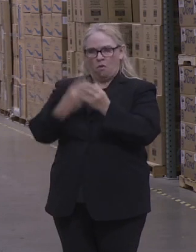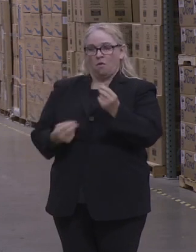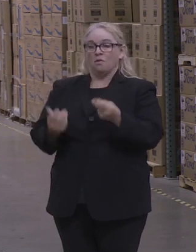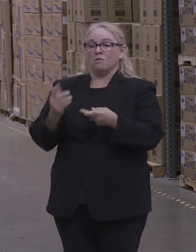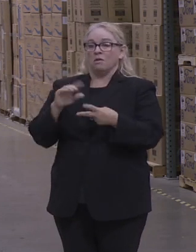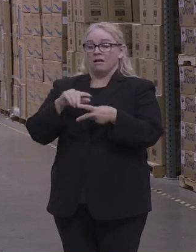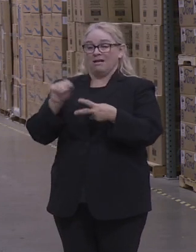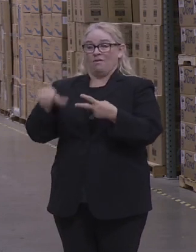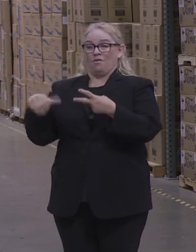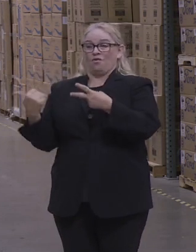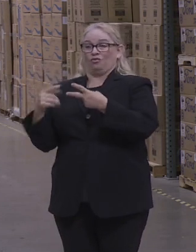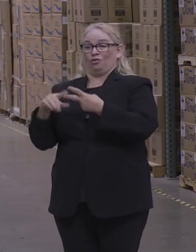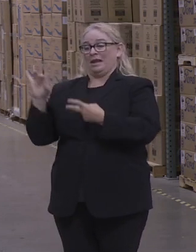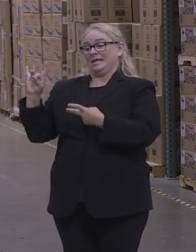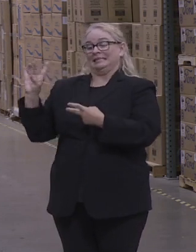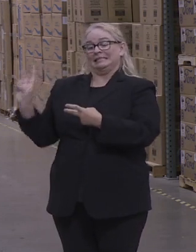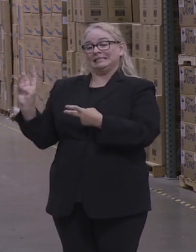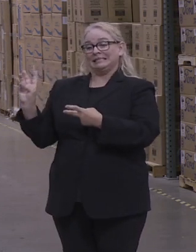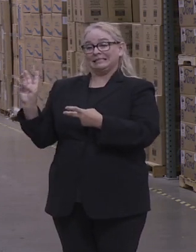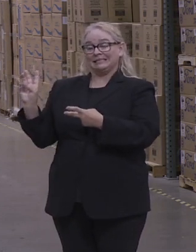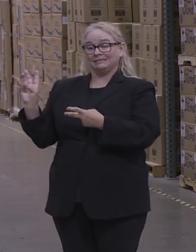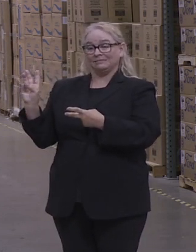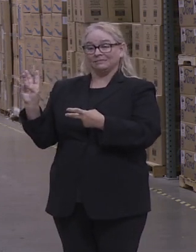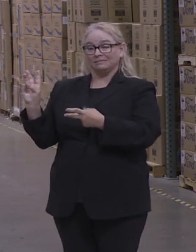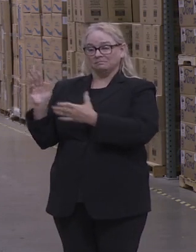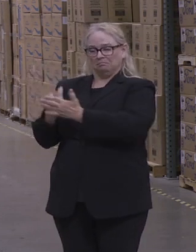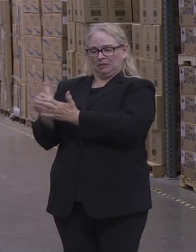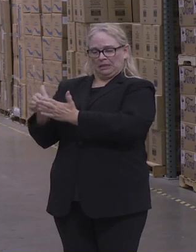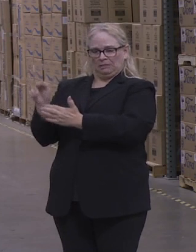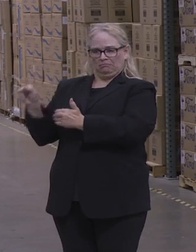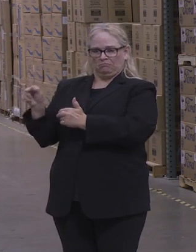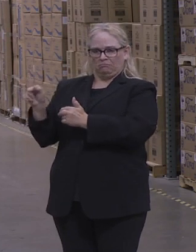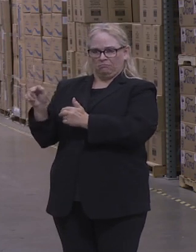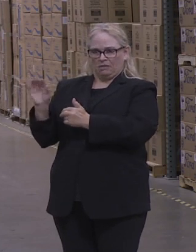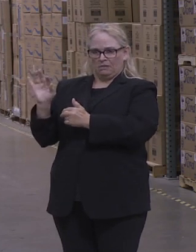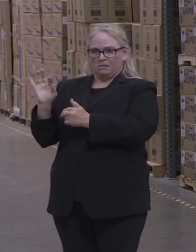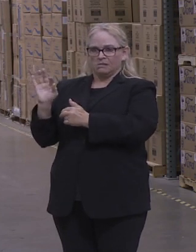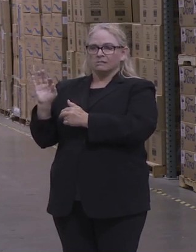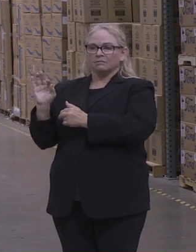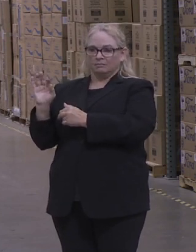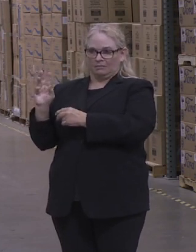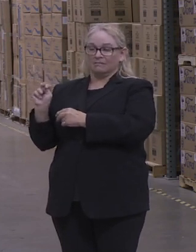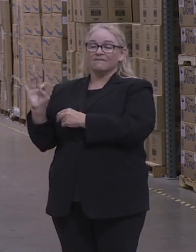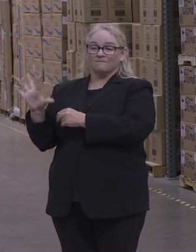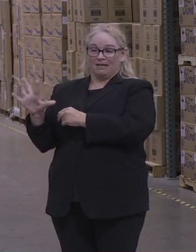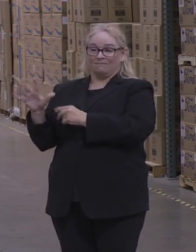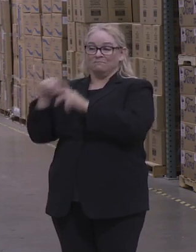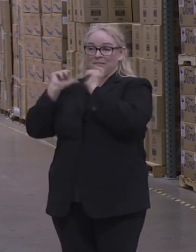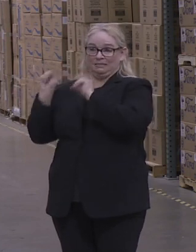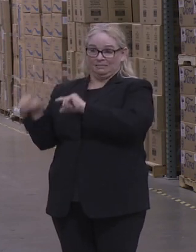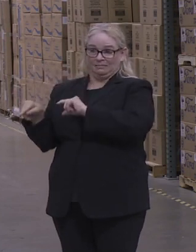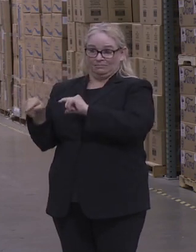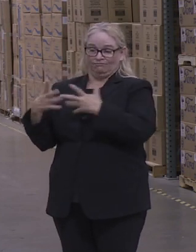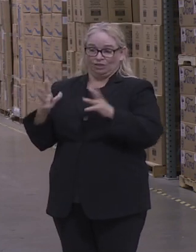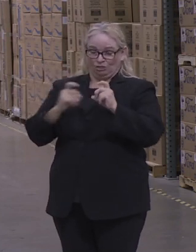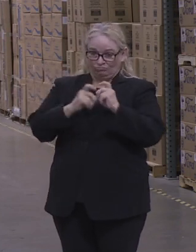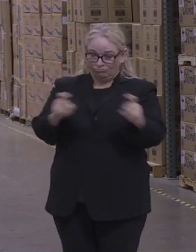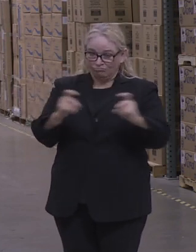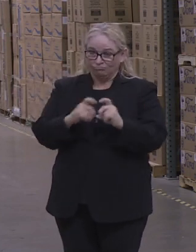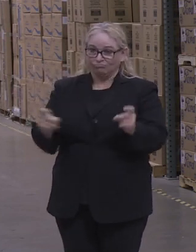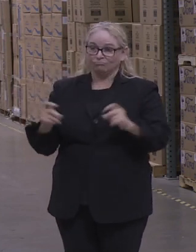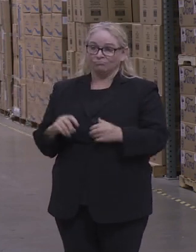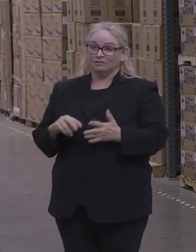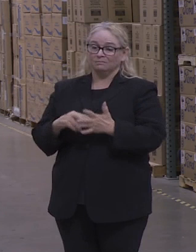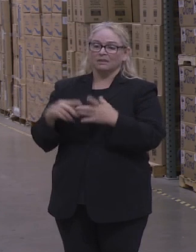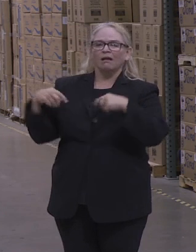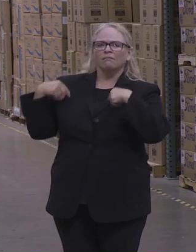masks, 85.5 million N95 masks that we've been able to distribute as well. So over the last few